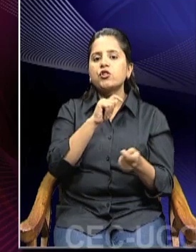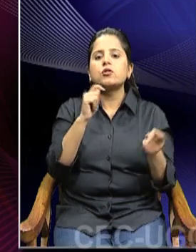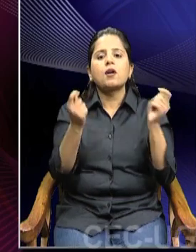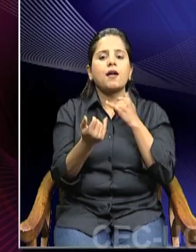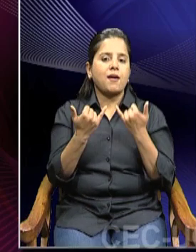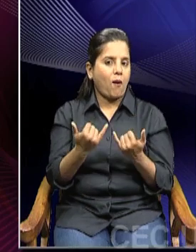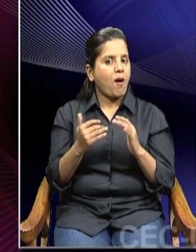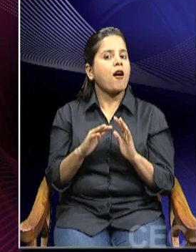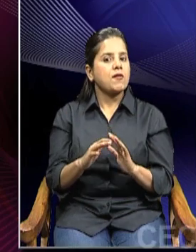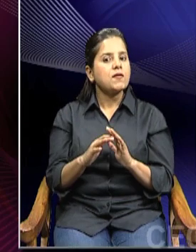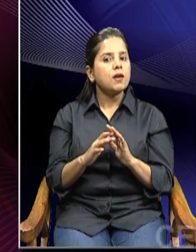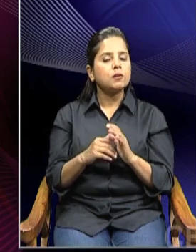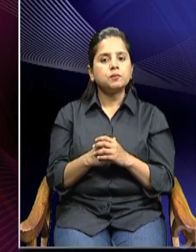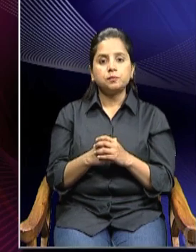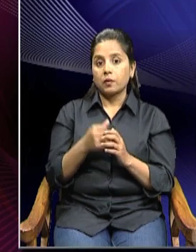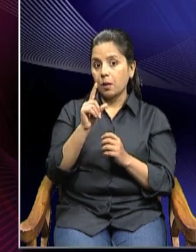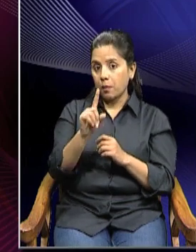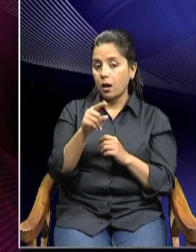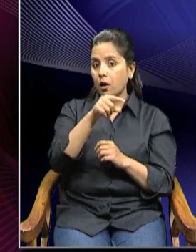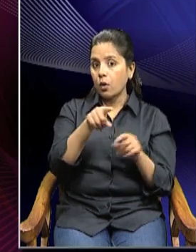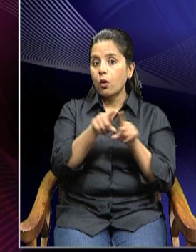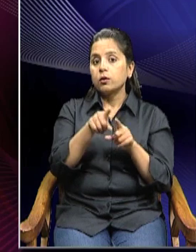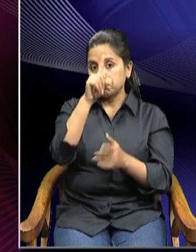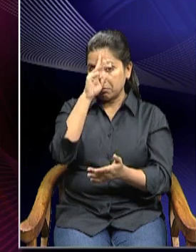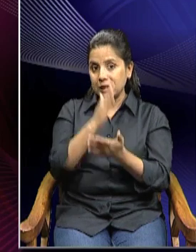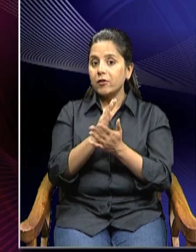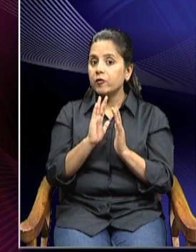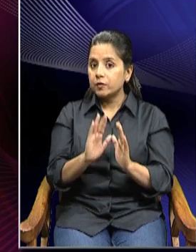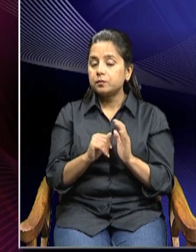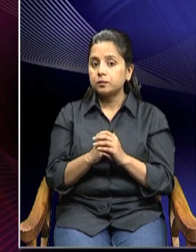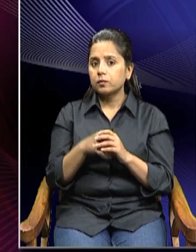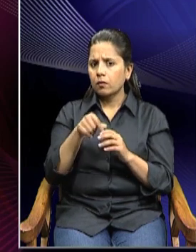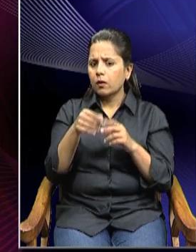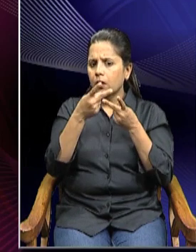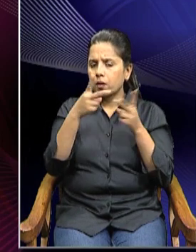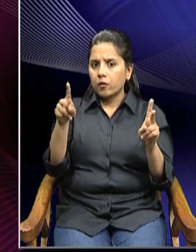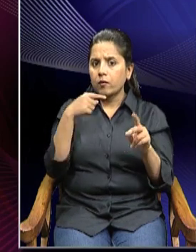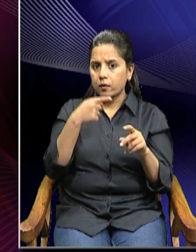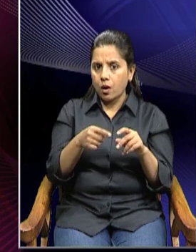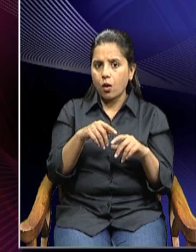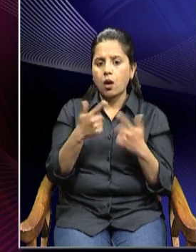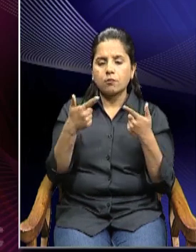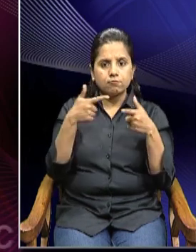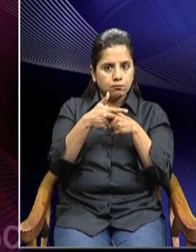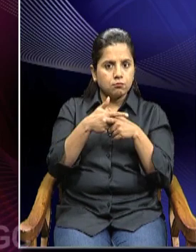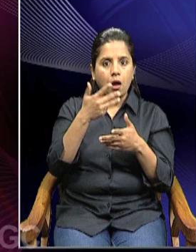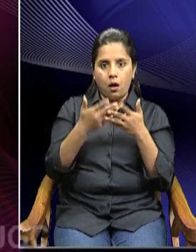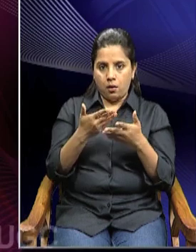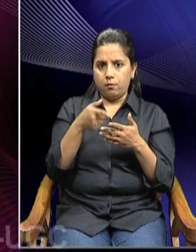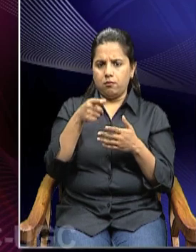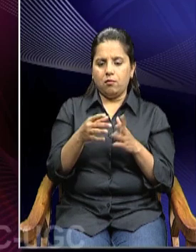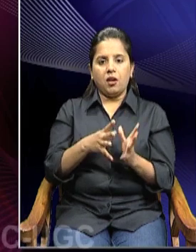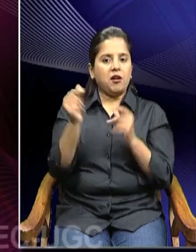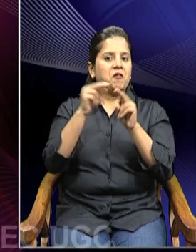transformed. But he also believes that differences or conflicts may not totally go